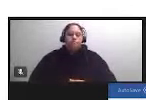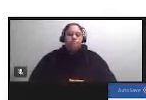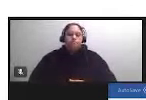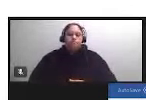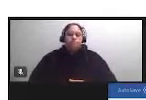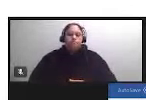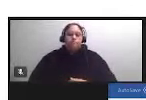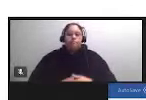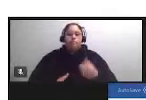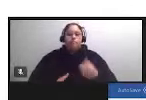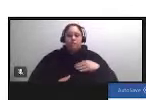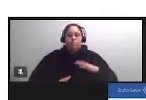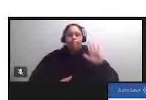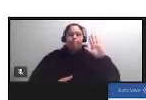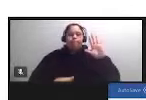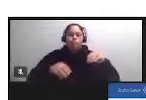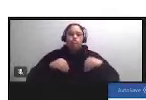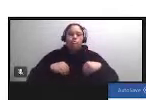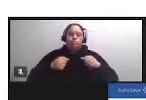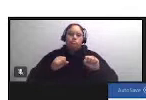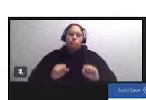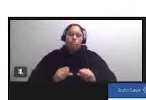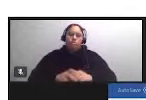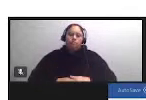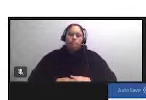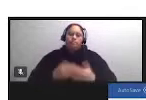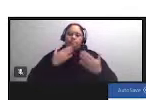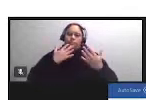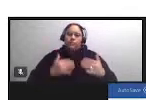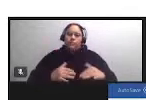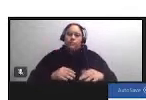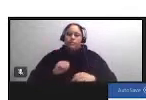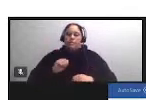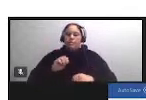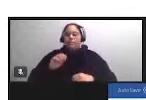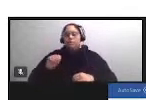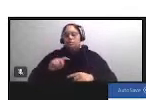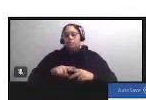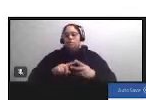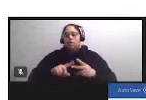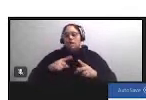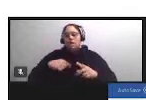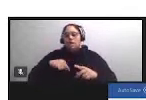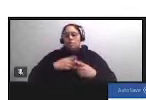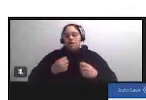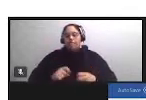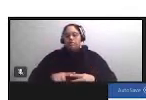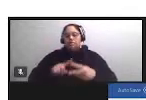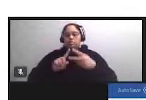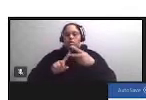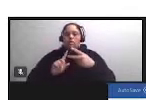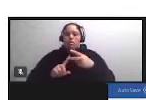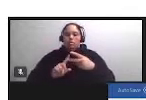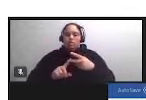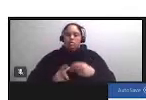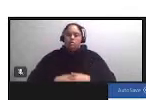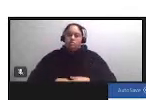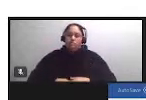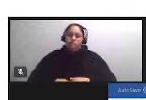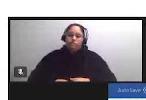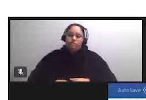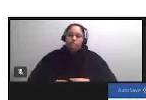I move that we adopt, Chair. Thank you very much, Member Maseko. Can we have a seconder?